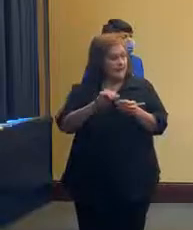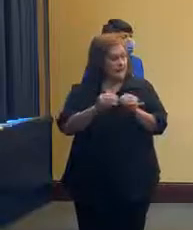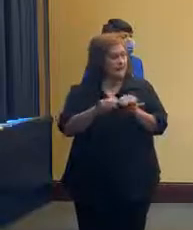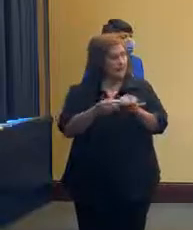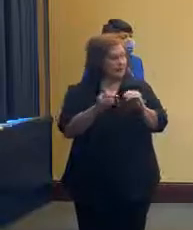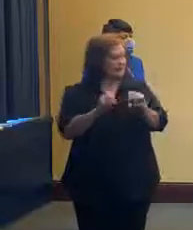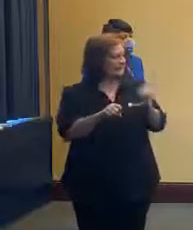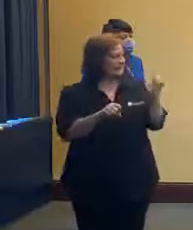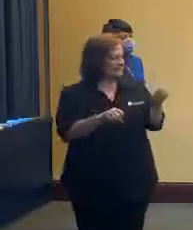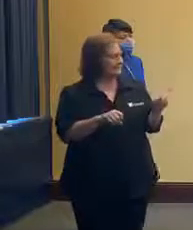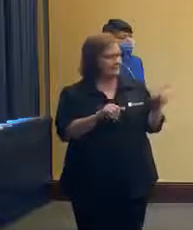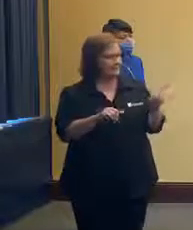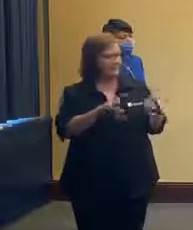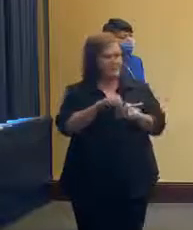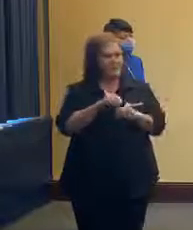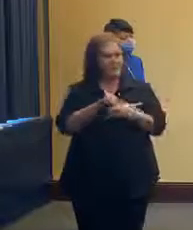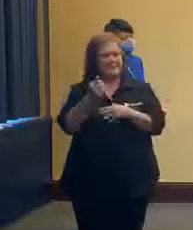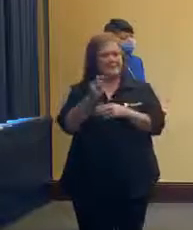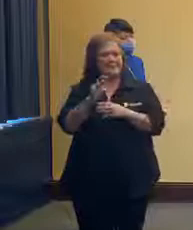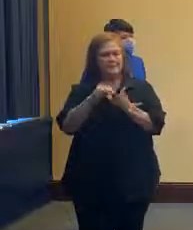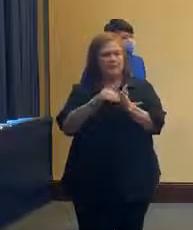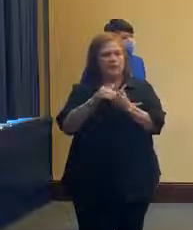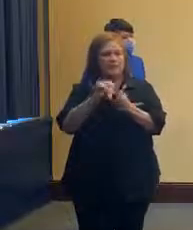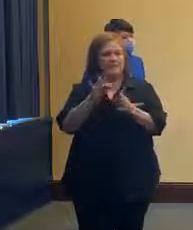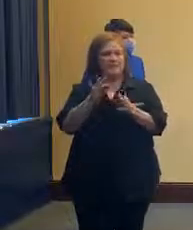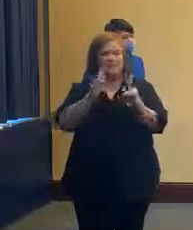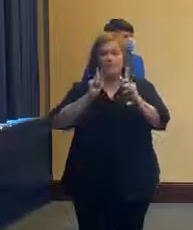my point, for the 16 million, if more people do retire.